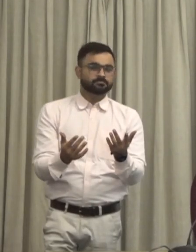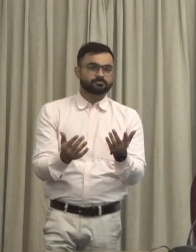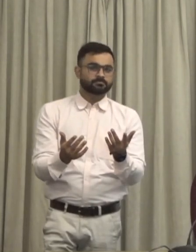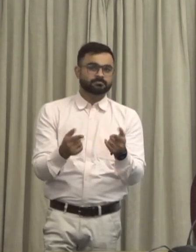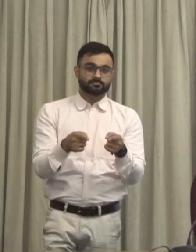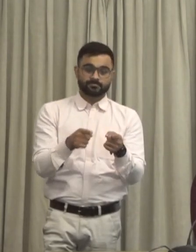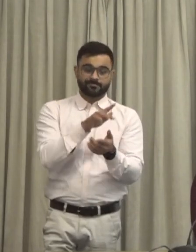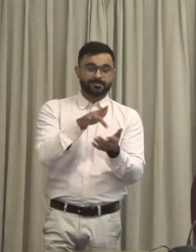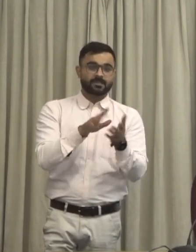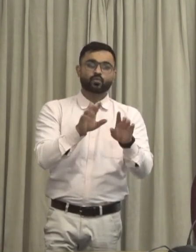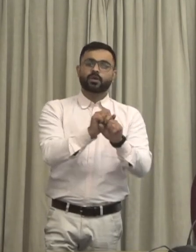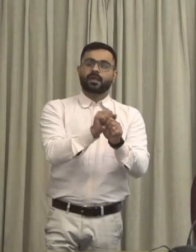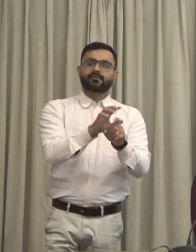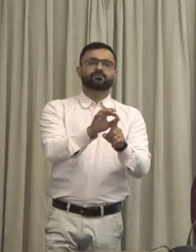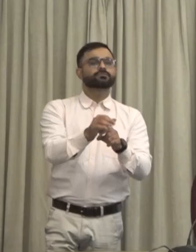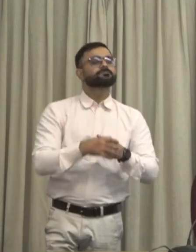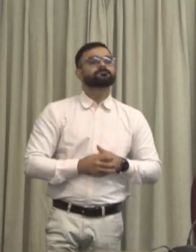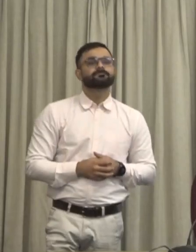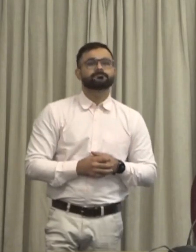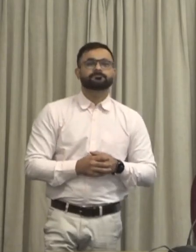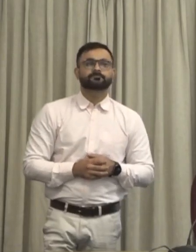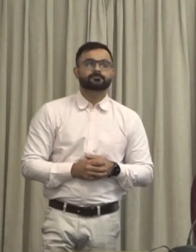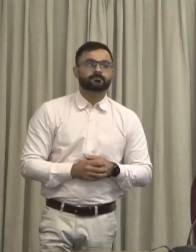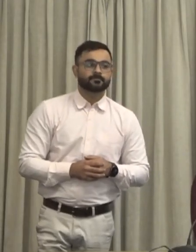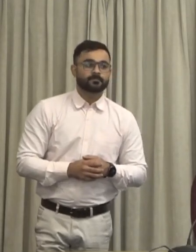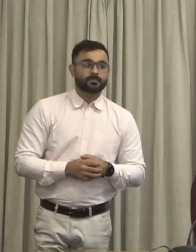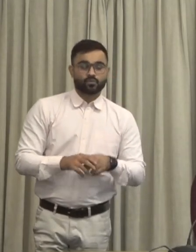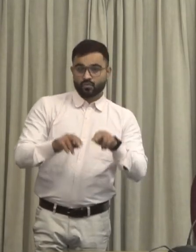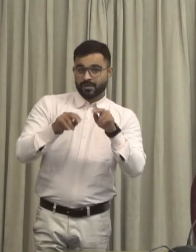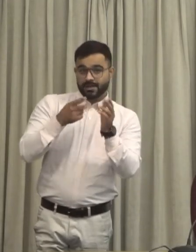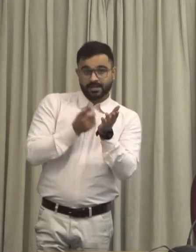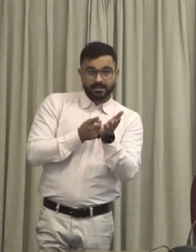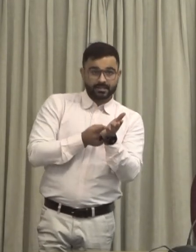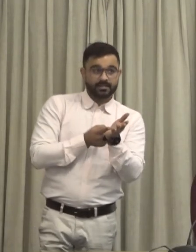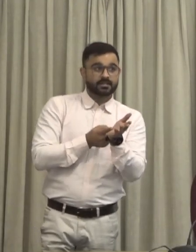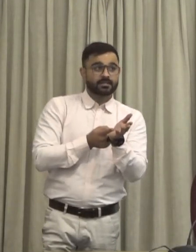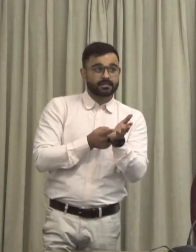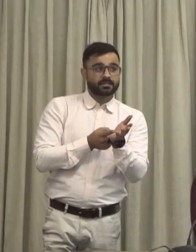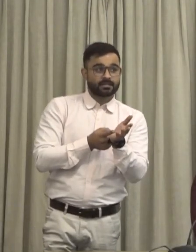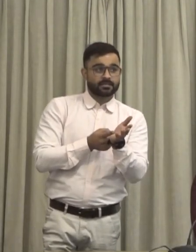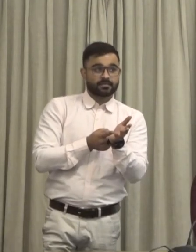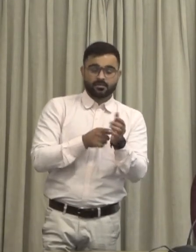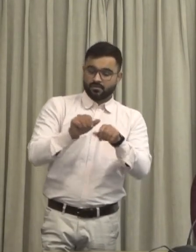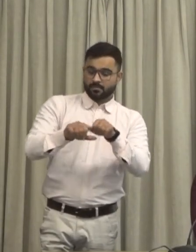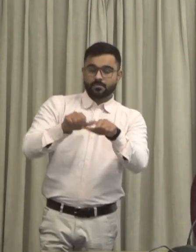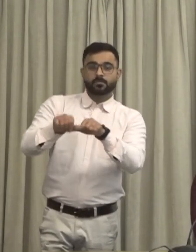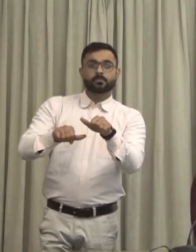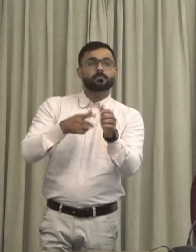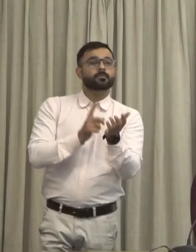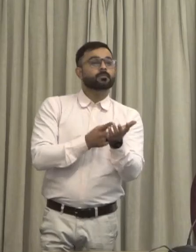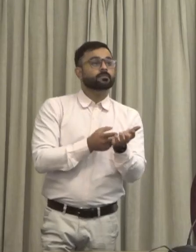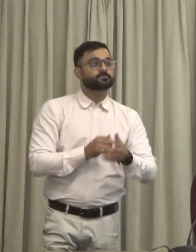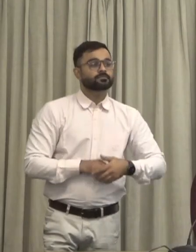in this field in the world. But the recommendations or the procedure